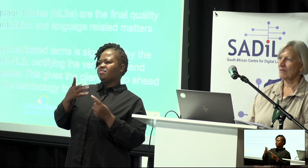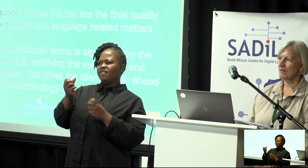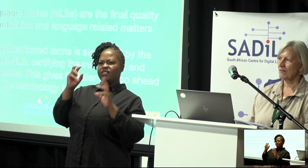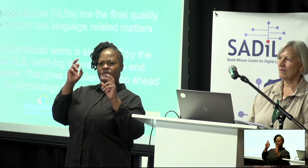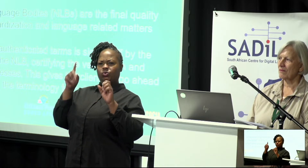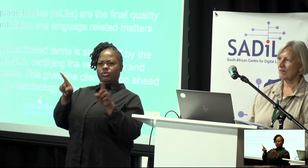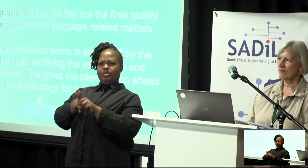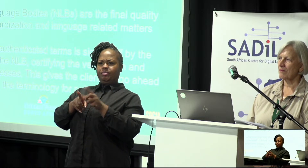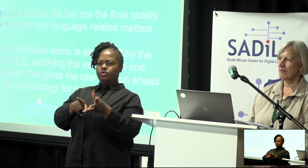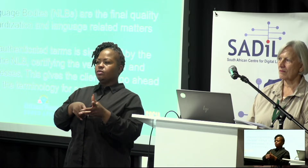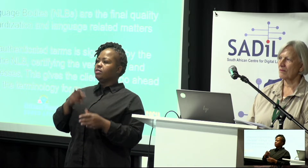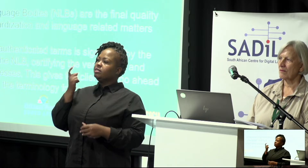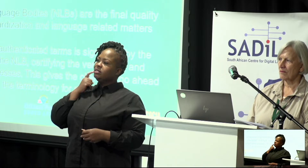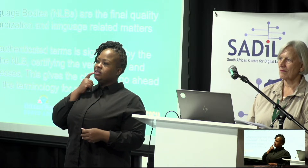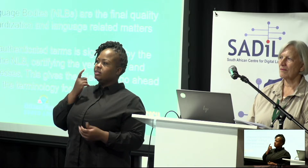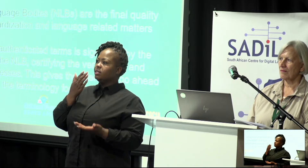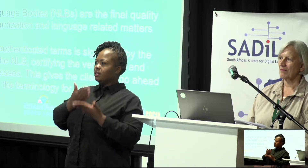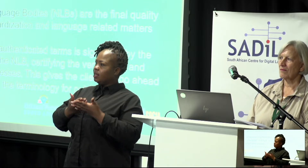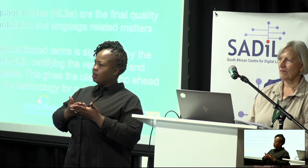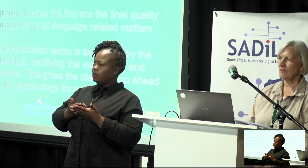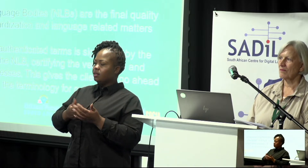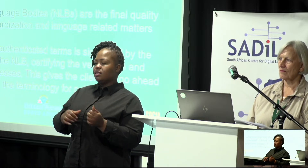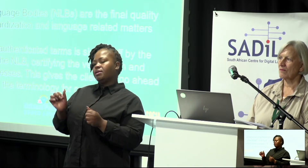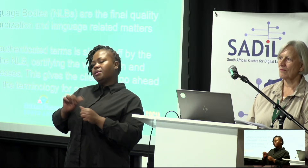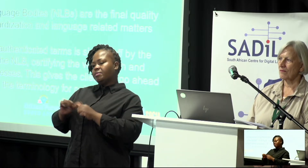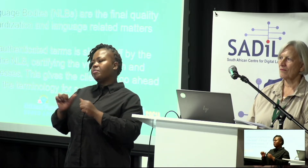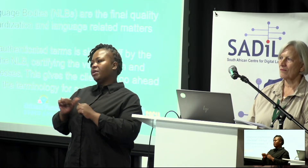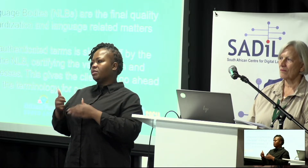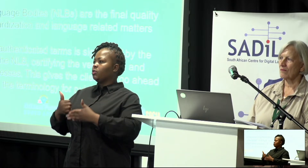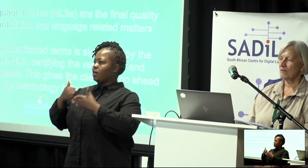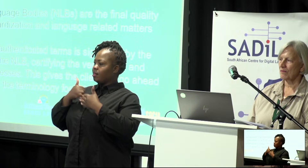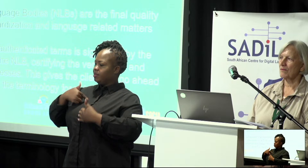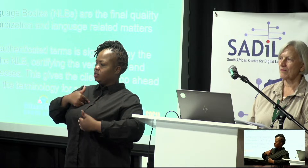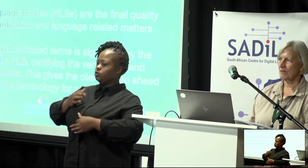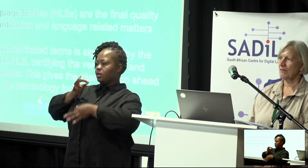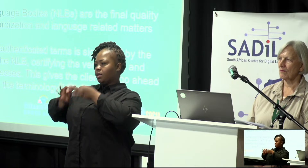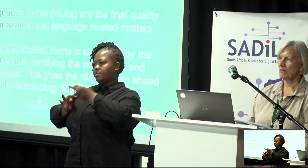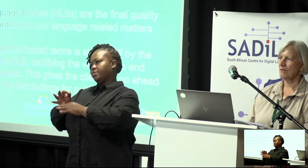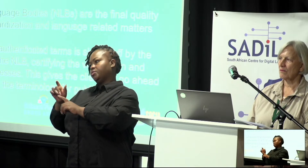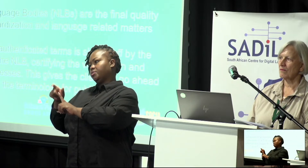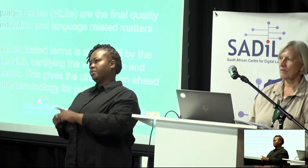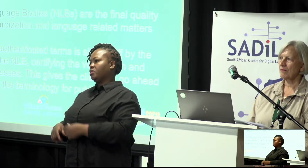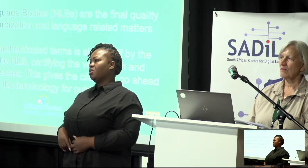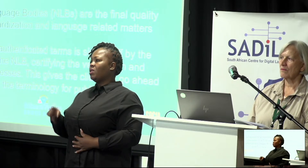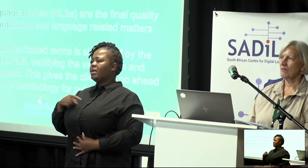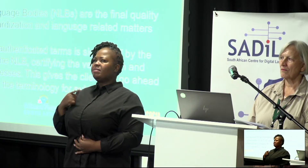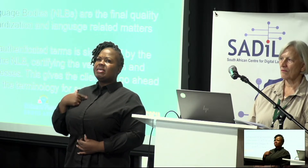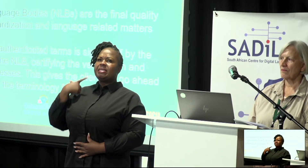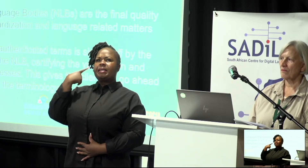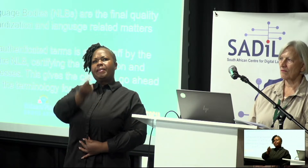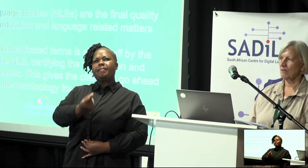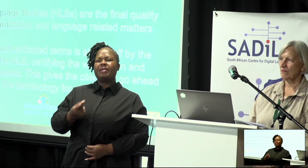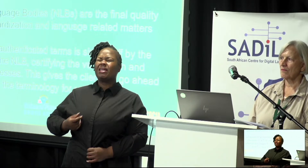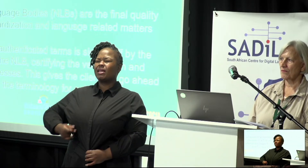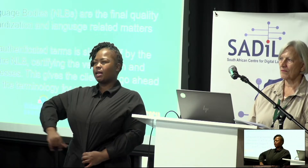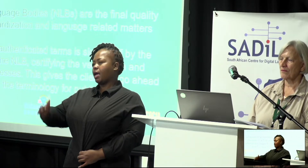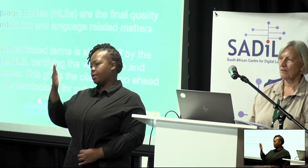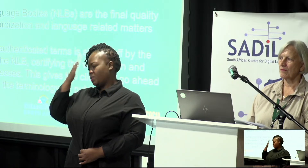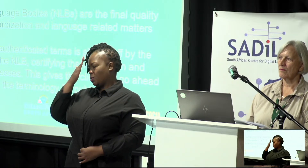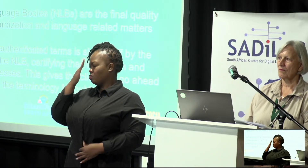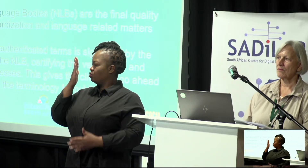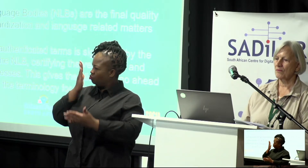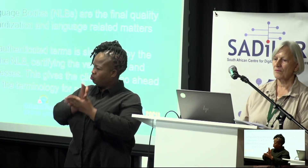that, I probably would have been in a better position to explain to him. Because I left there knowing for sure that